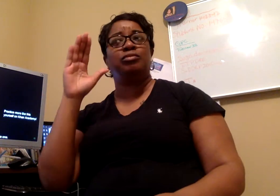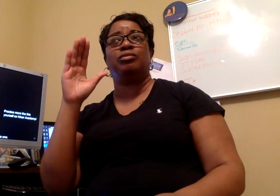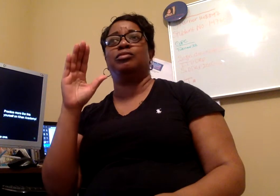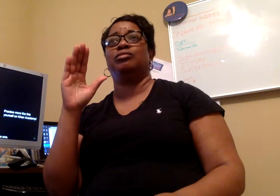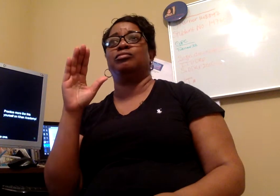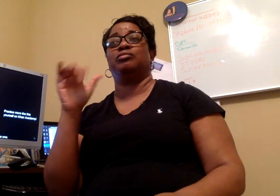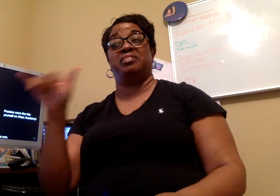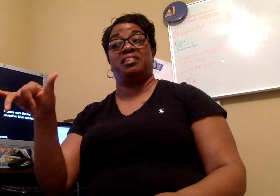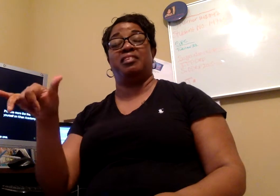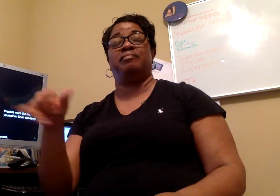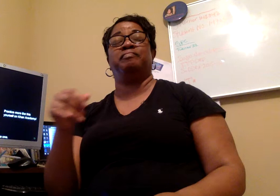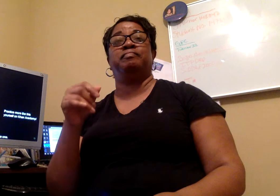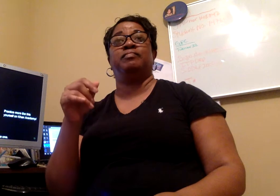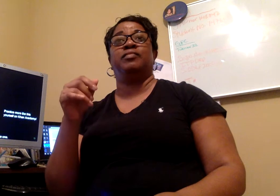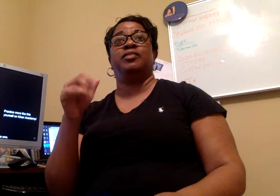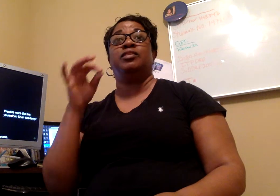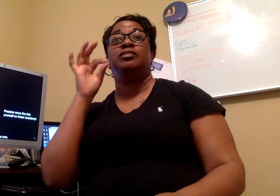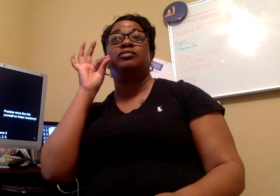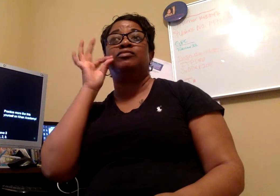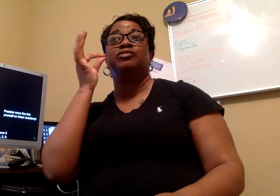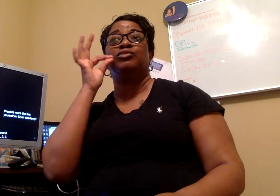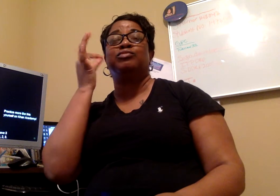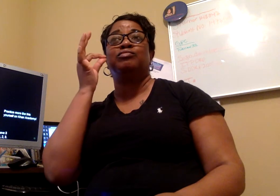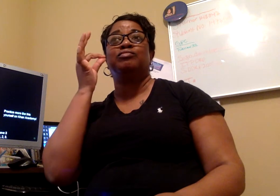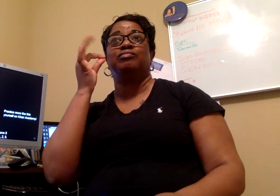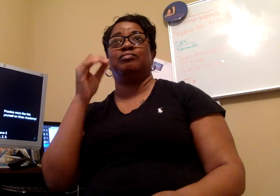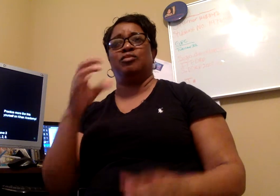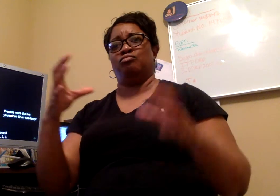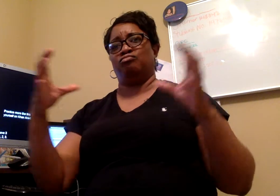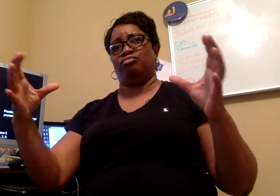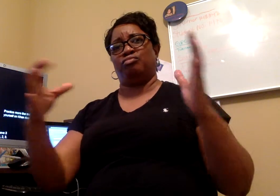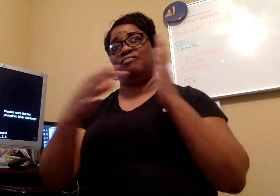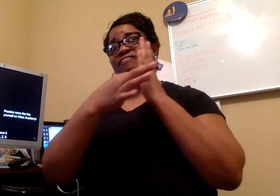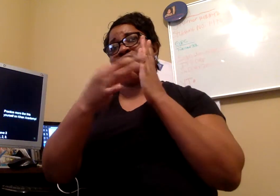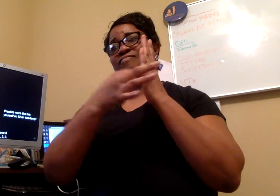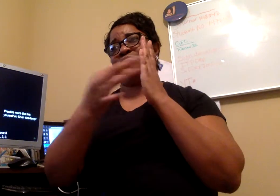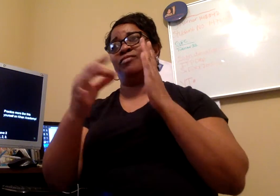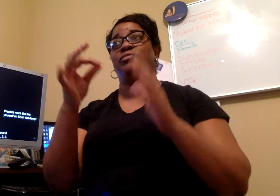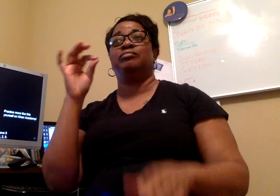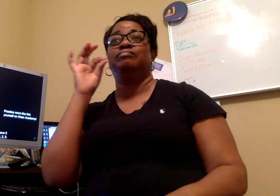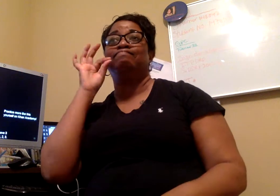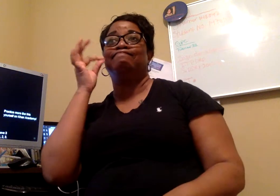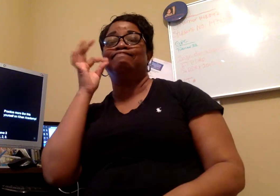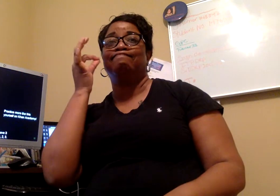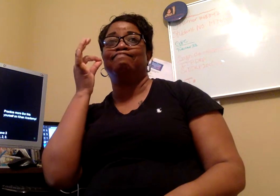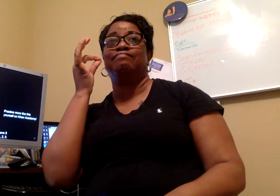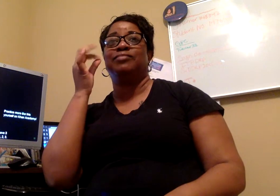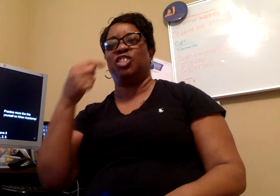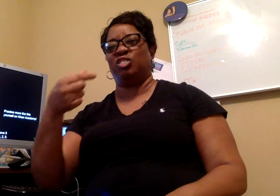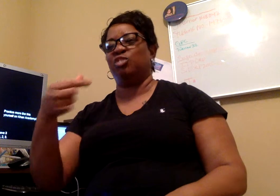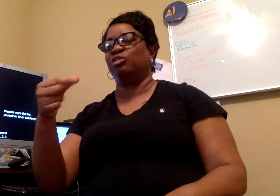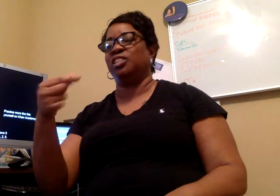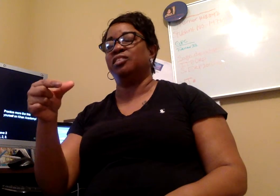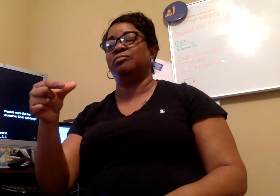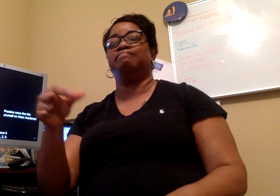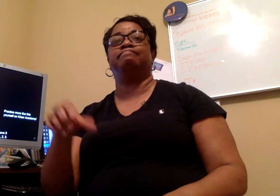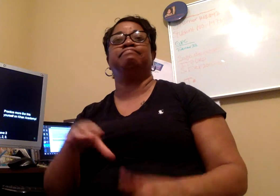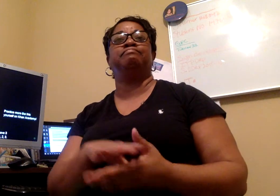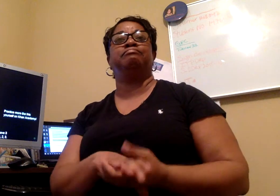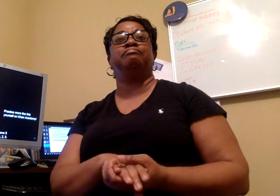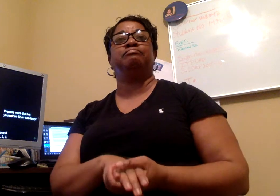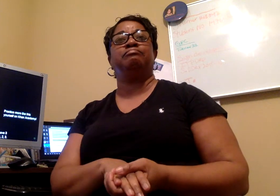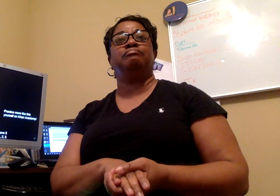one. So, let's say I have 3 avocados. 1, 2,